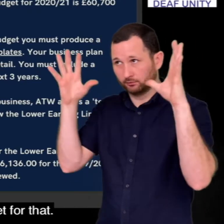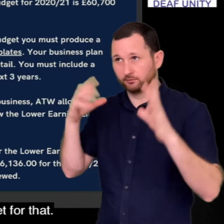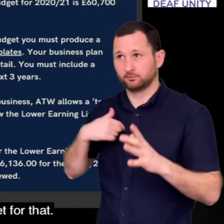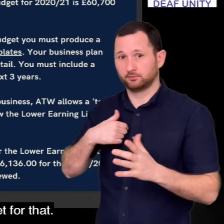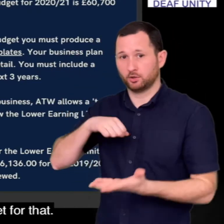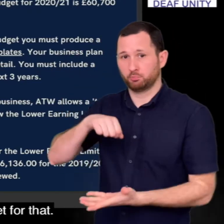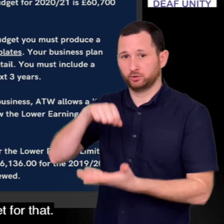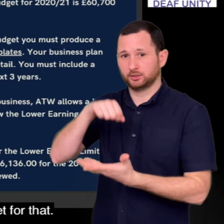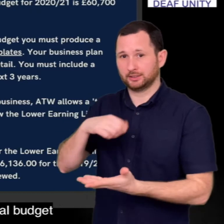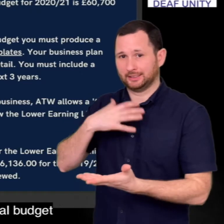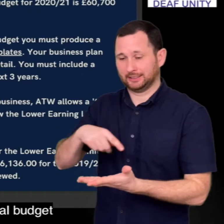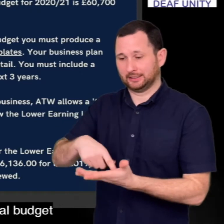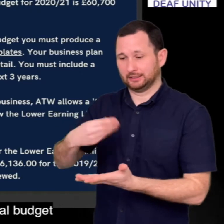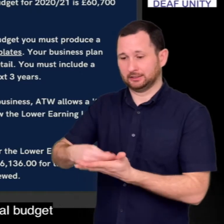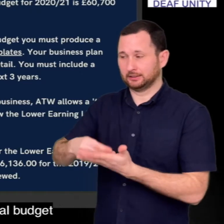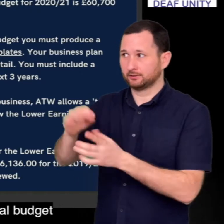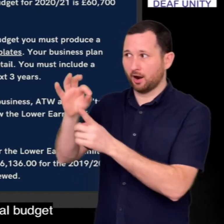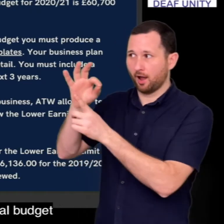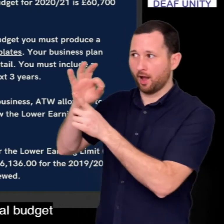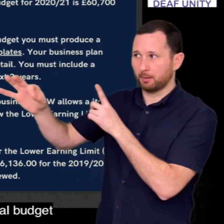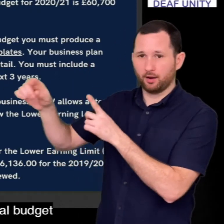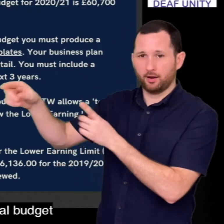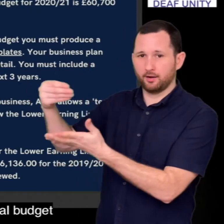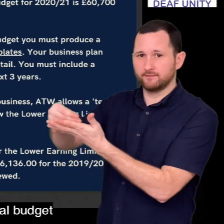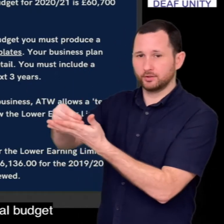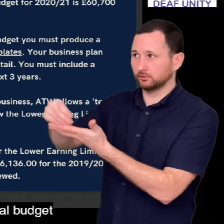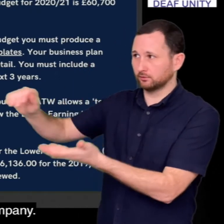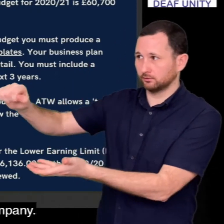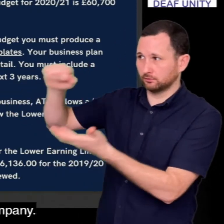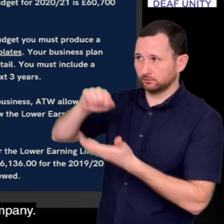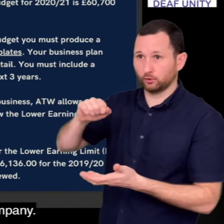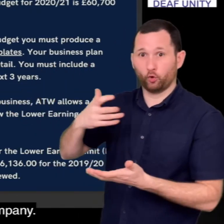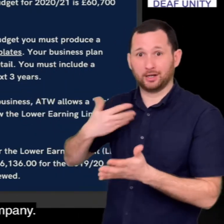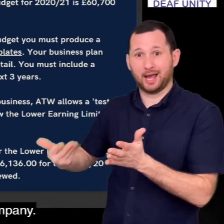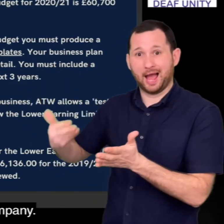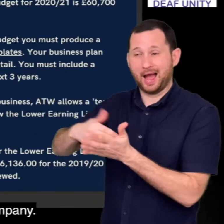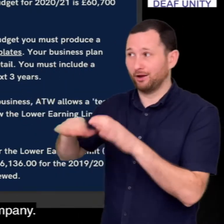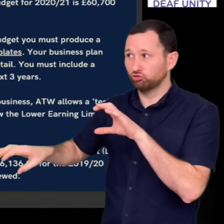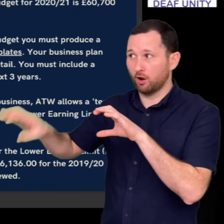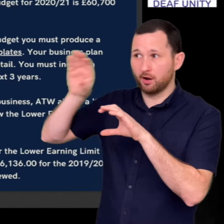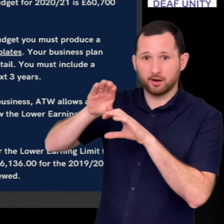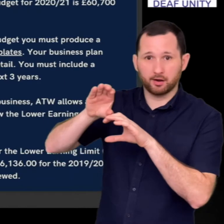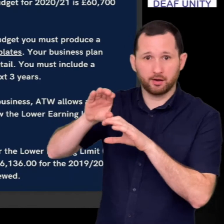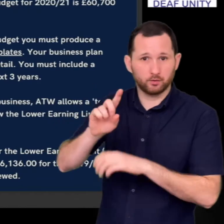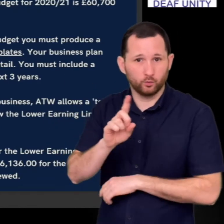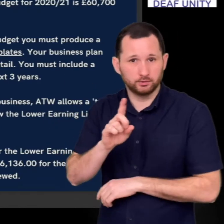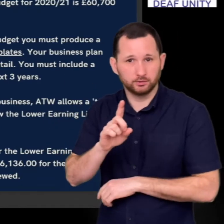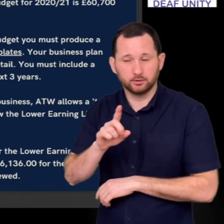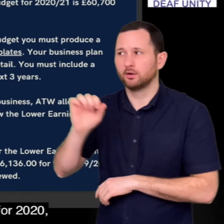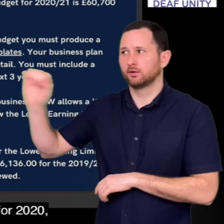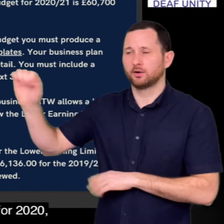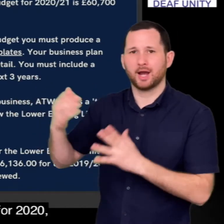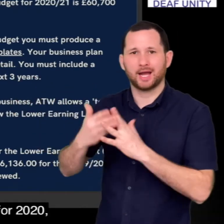budget for that. You can apply for an additional budget for your self-employed company.